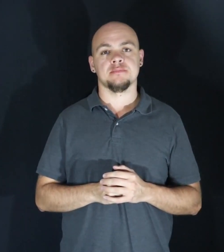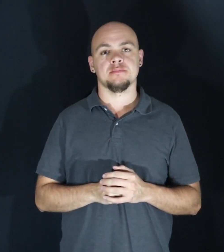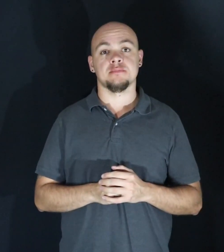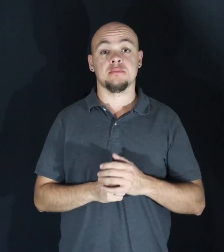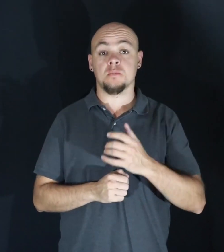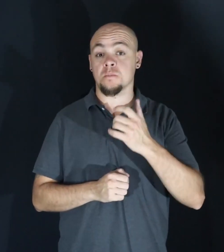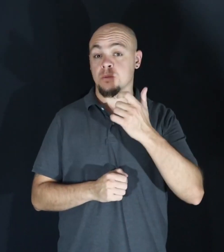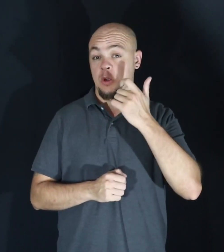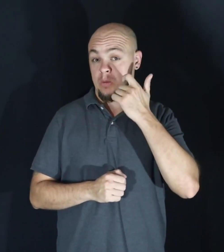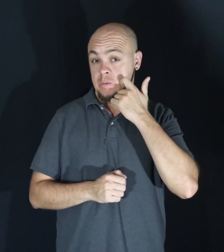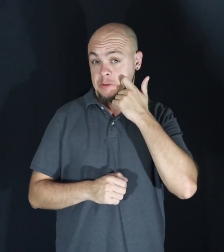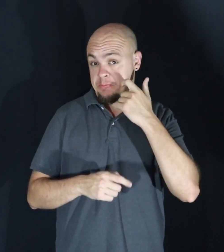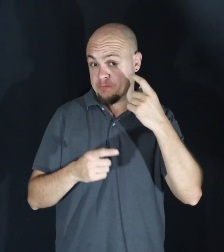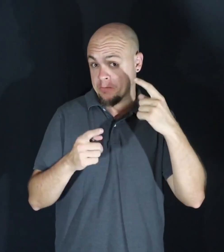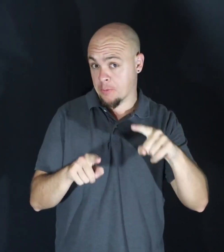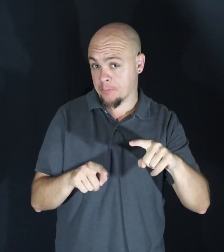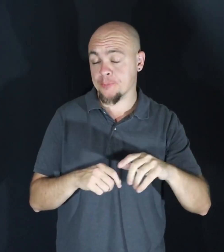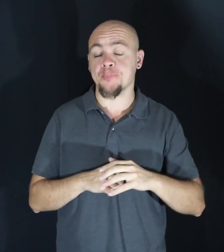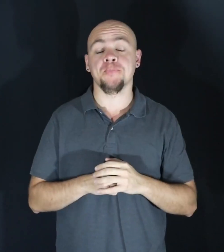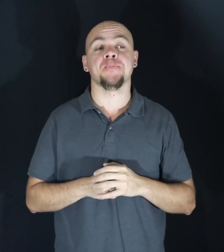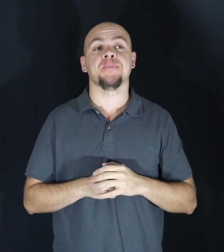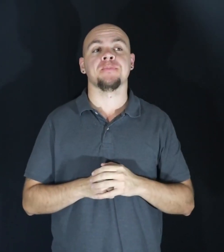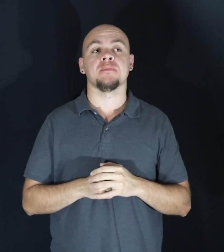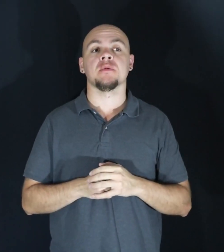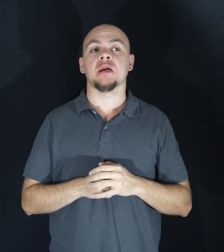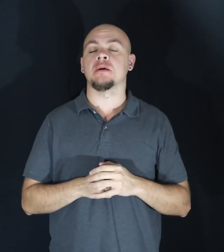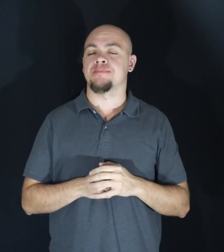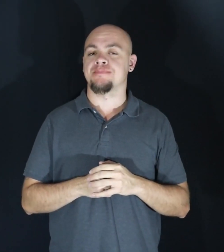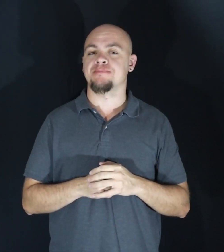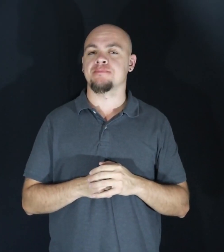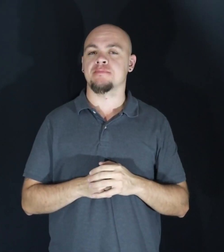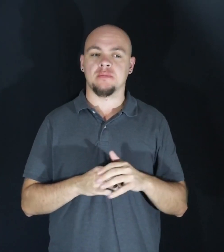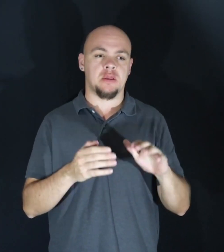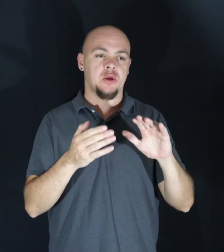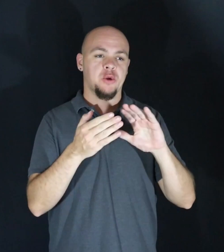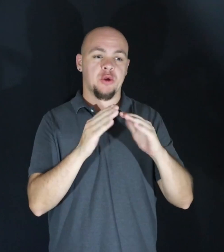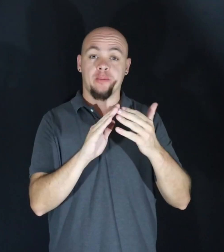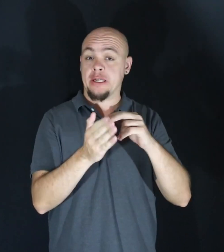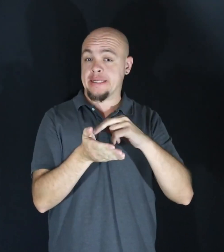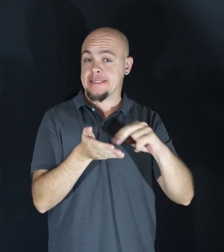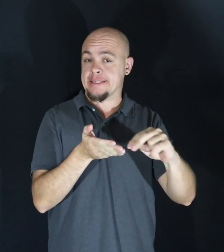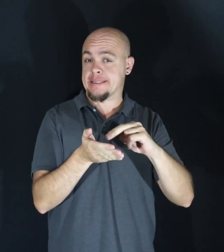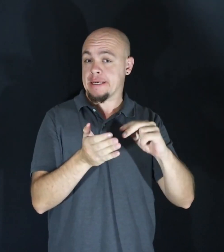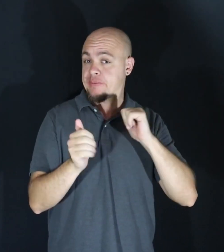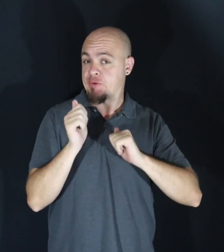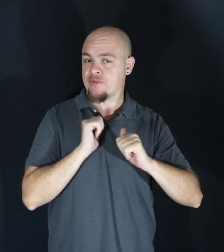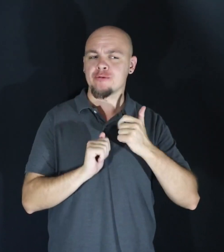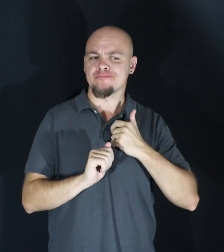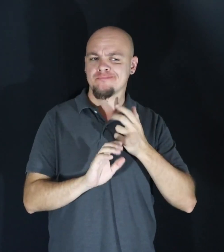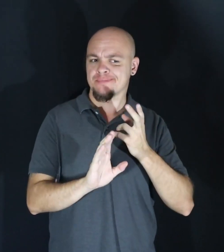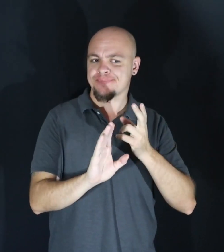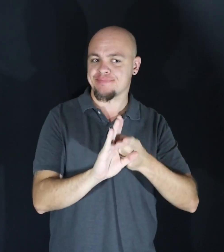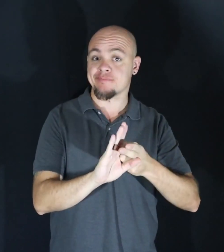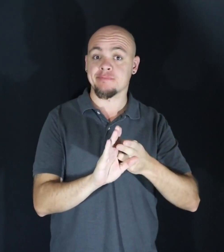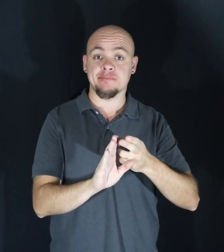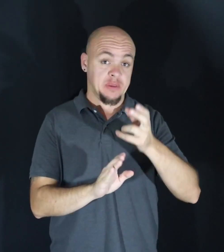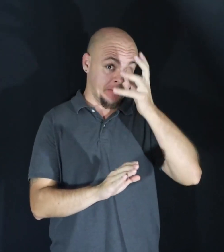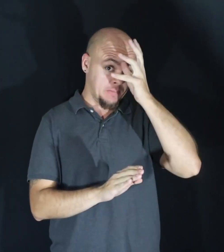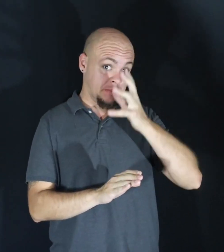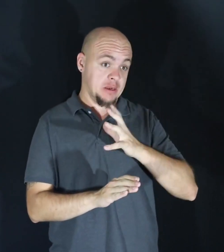So recently, I participated in a community dance performance where the men wore